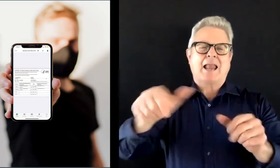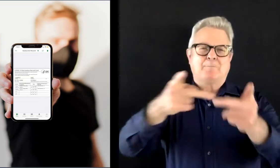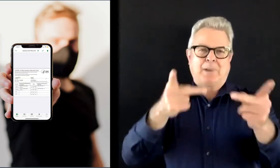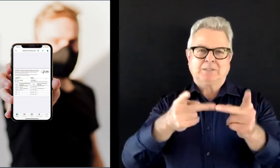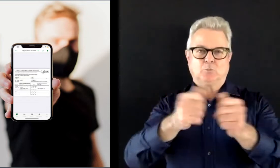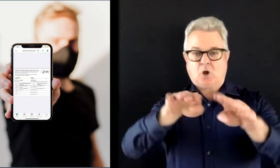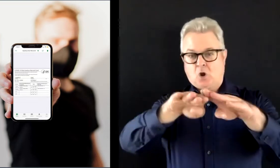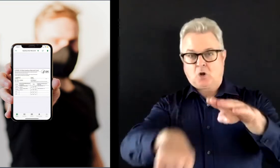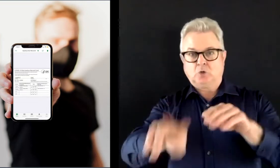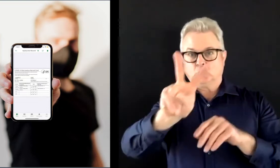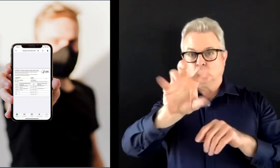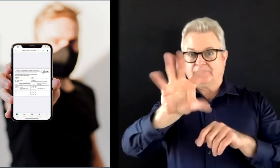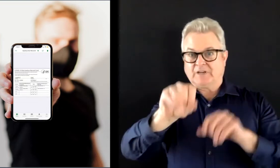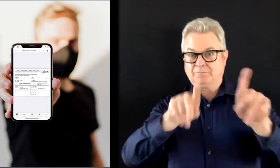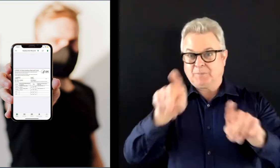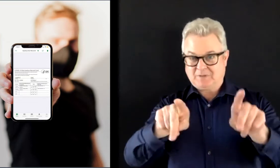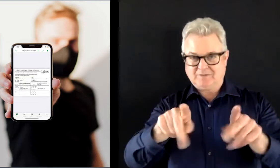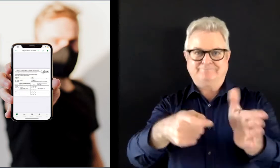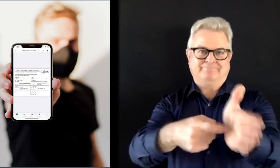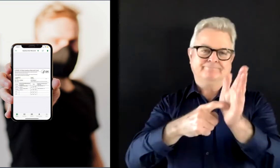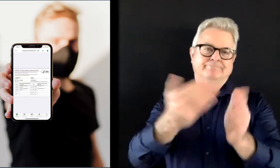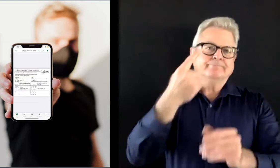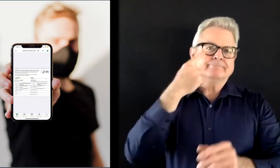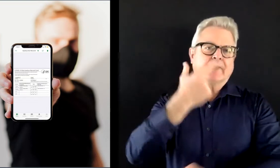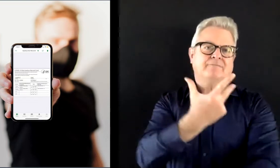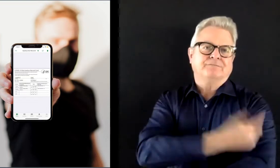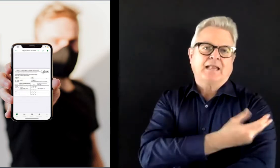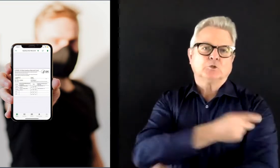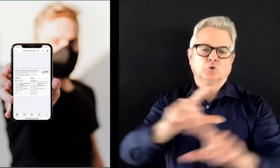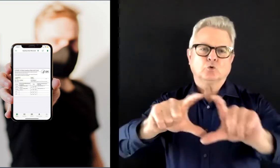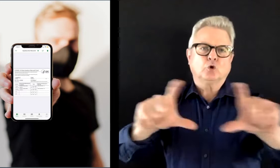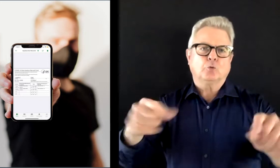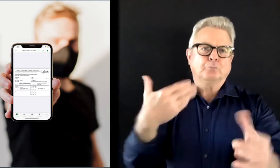in most restaurant settings or any places where you have less than 250 people,